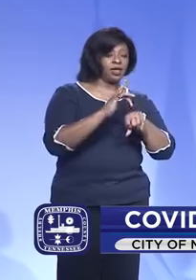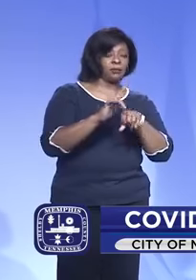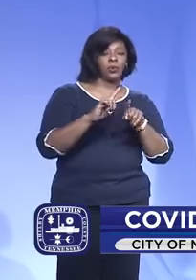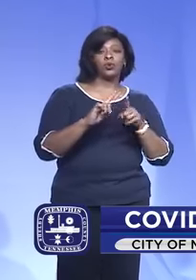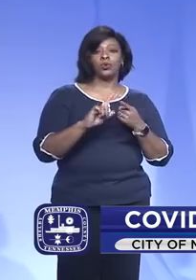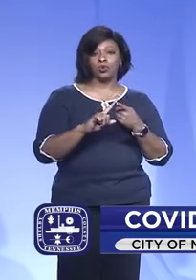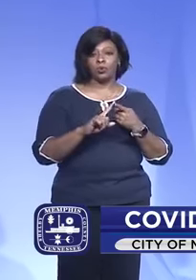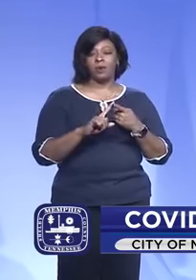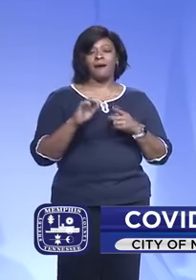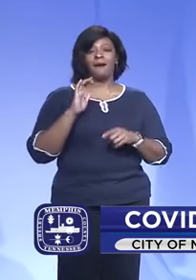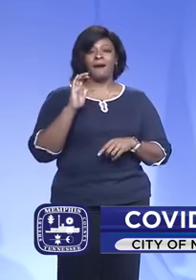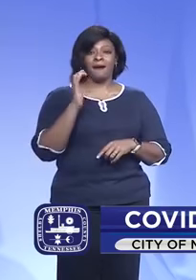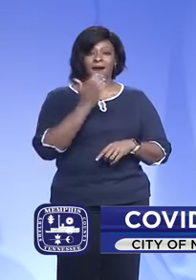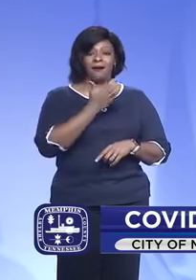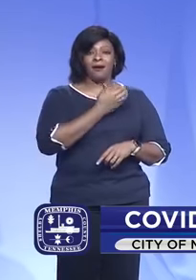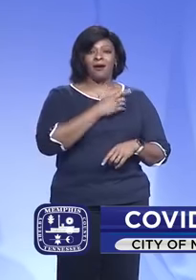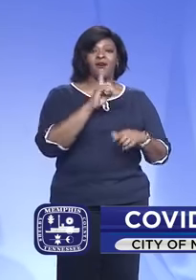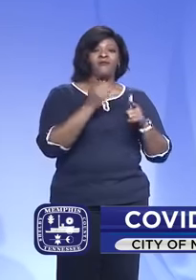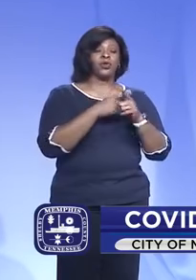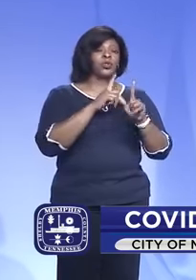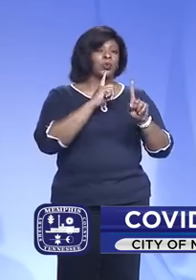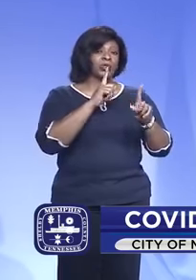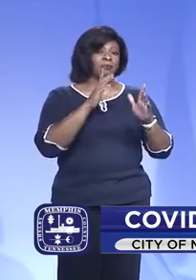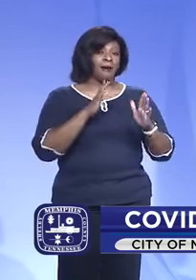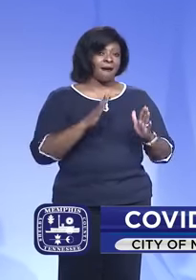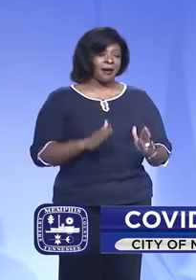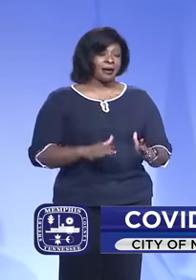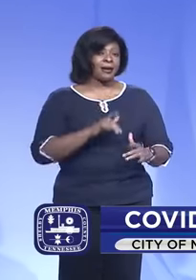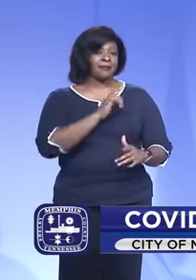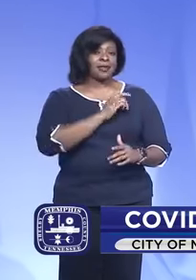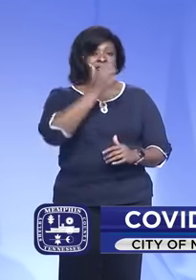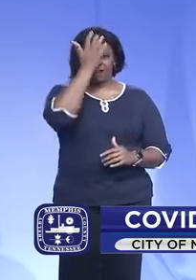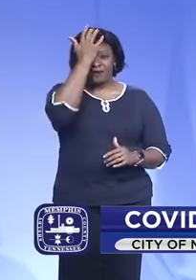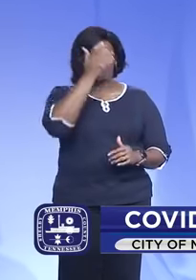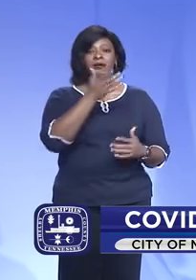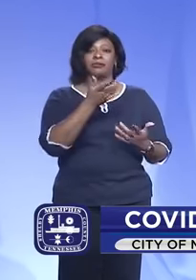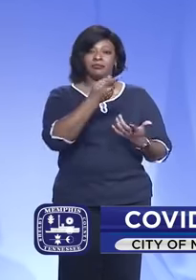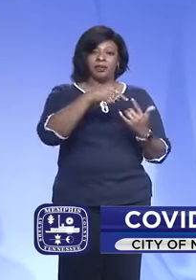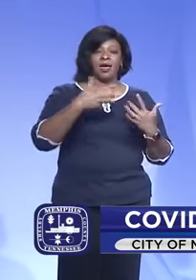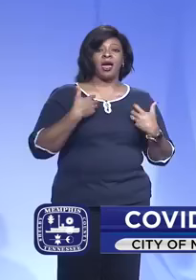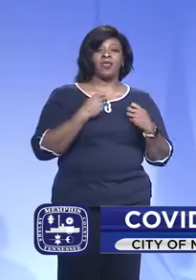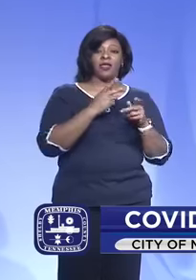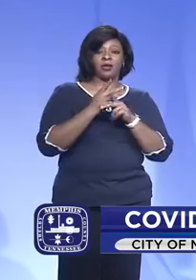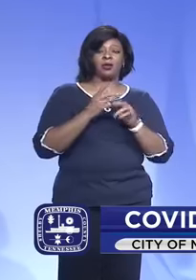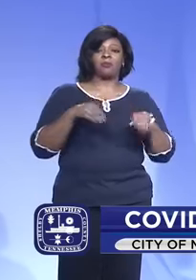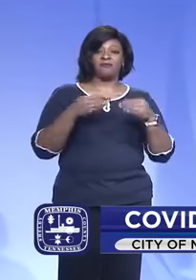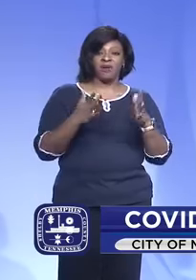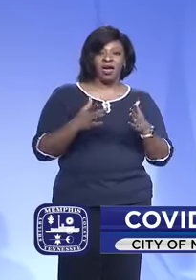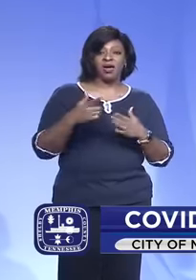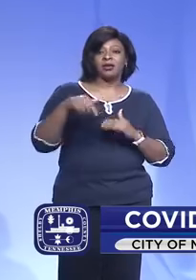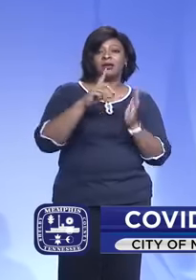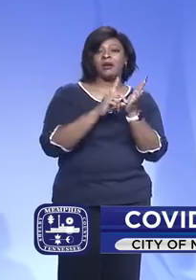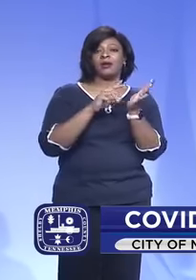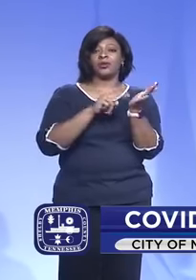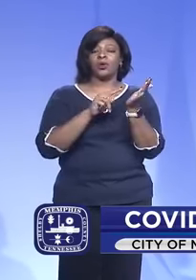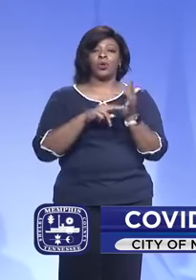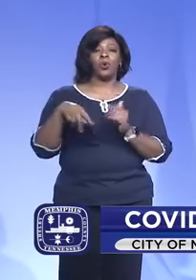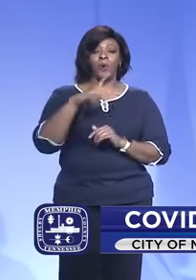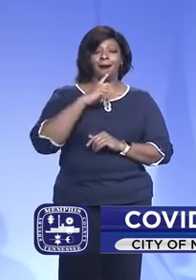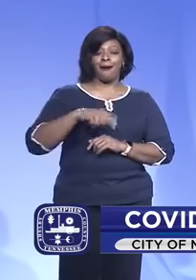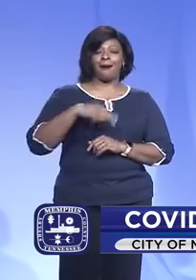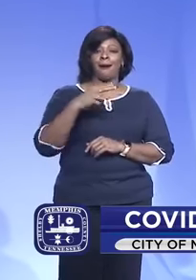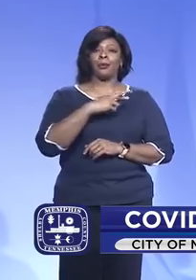to our first responders and healthcare providers and people who are at greatest